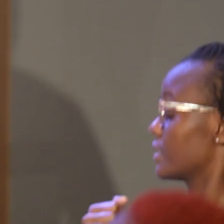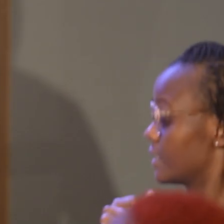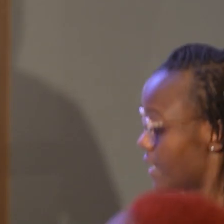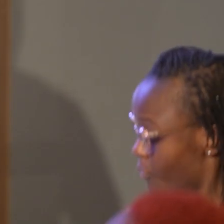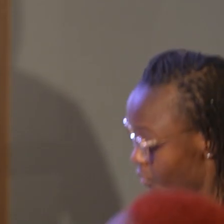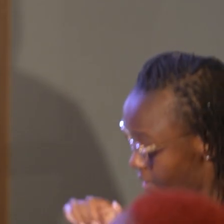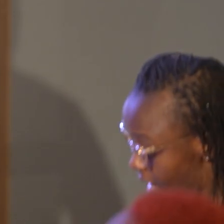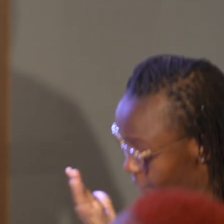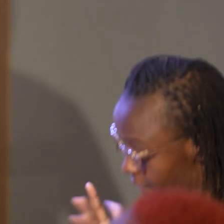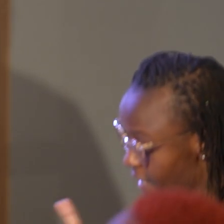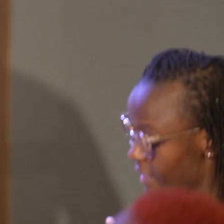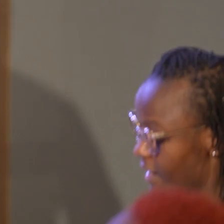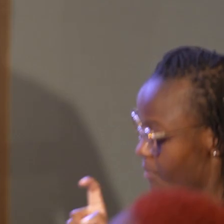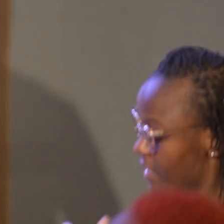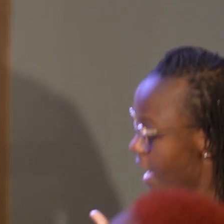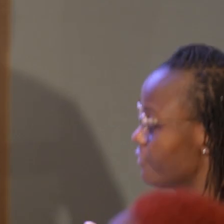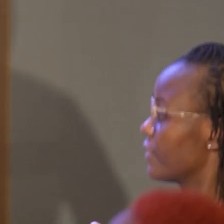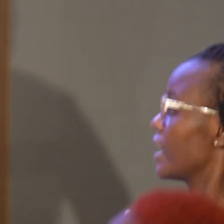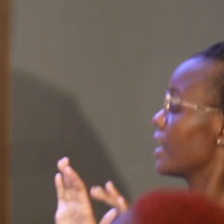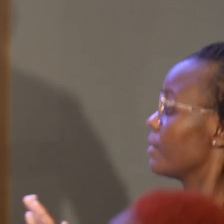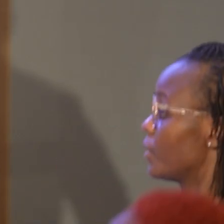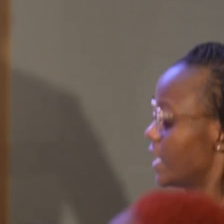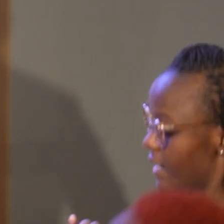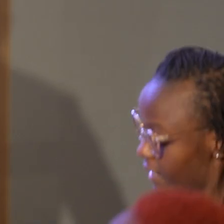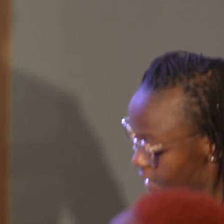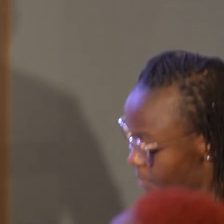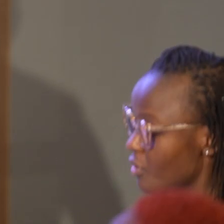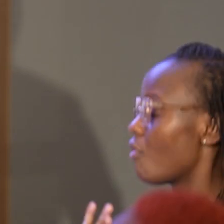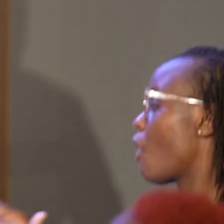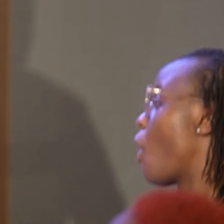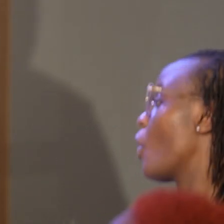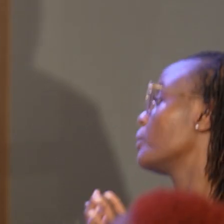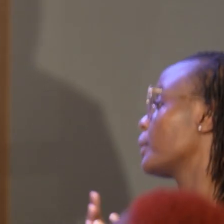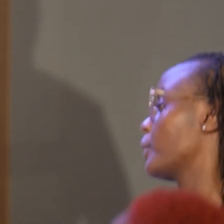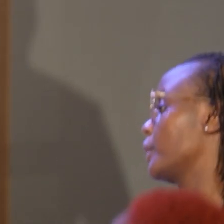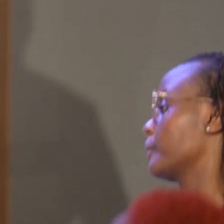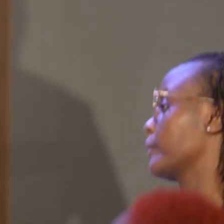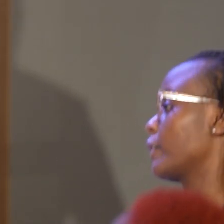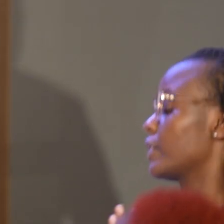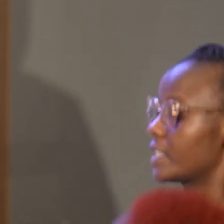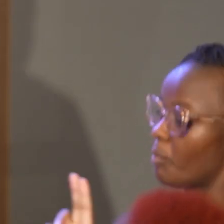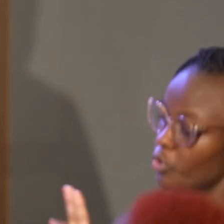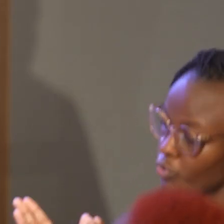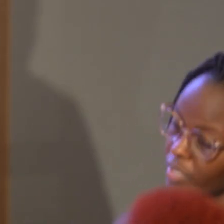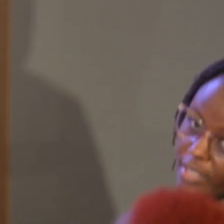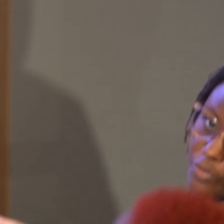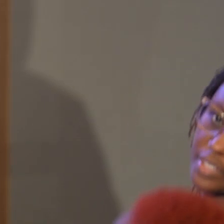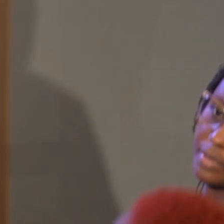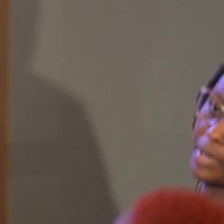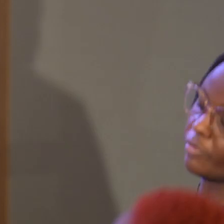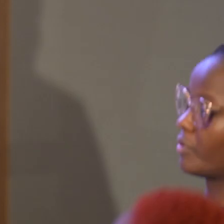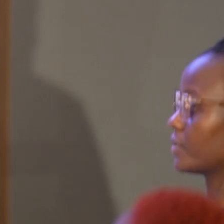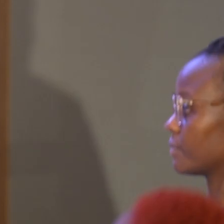to ensure meaningful engagement of all stakeholders, including the users of these platforms who